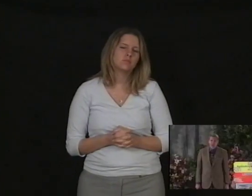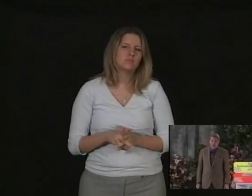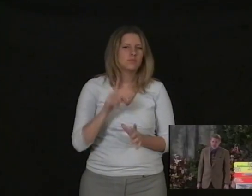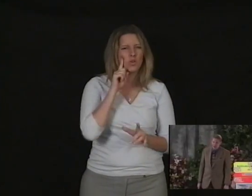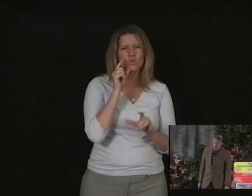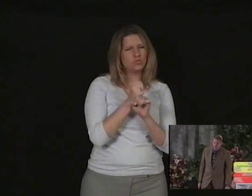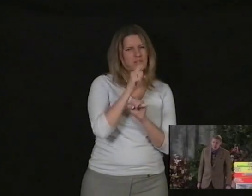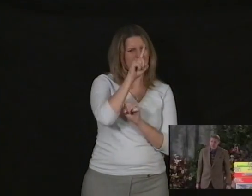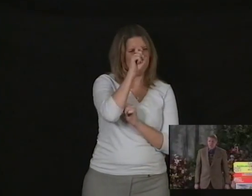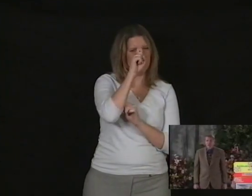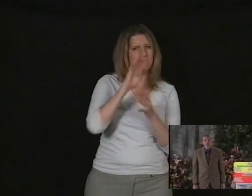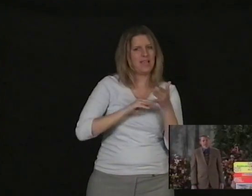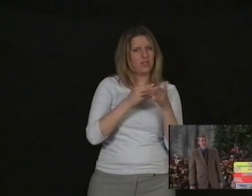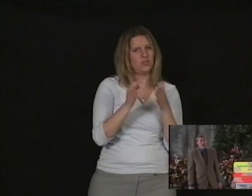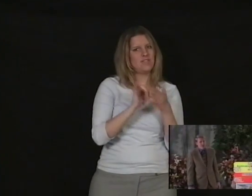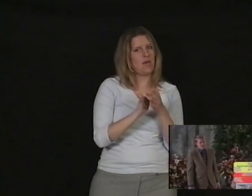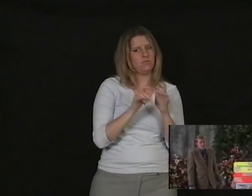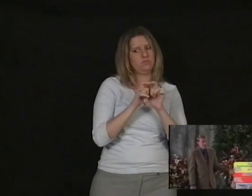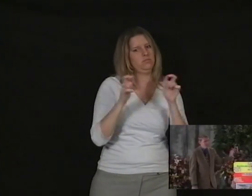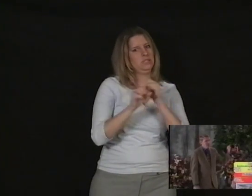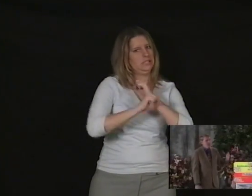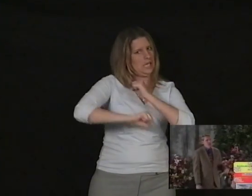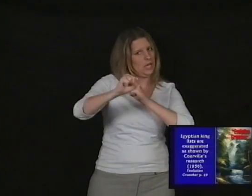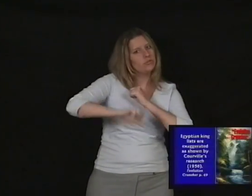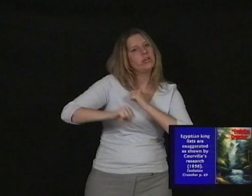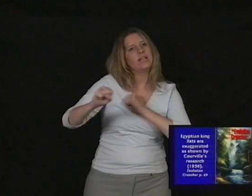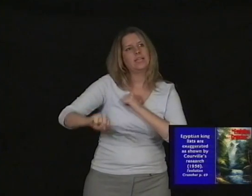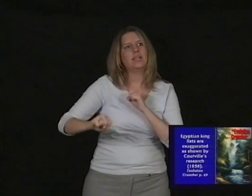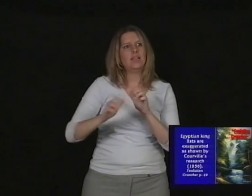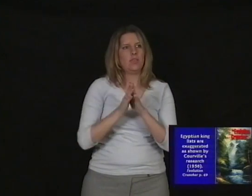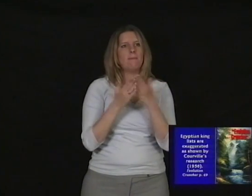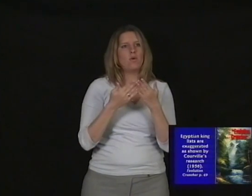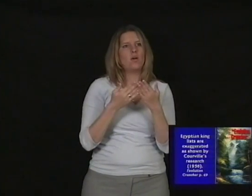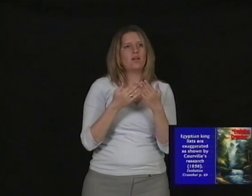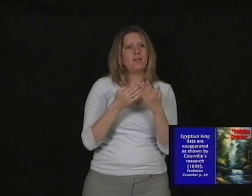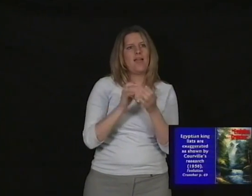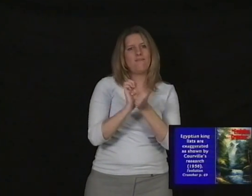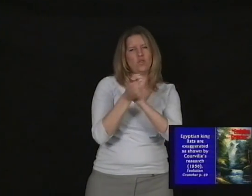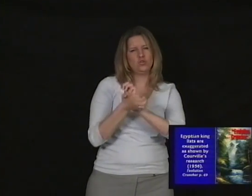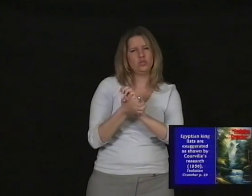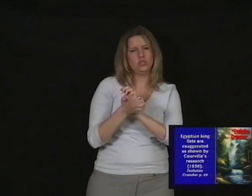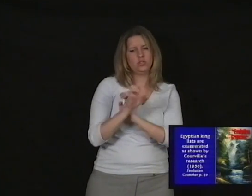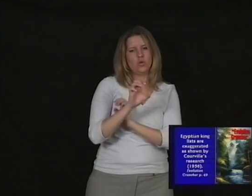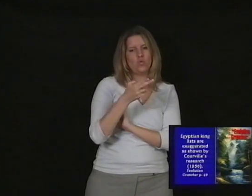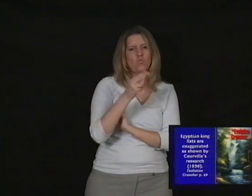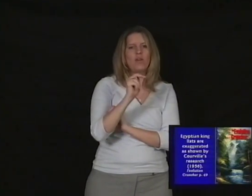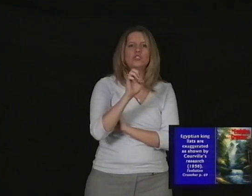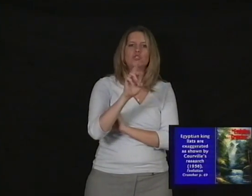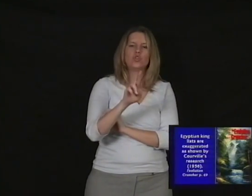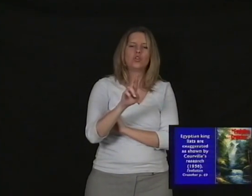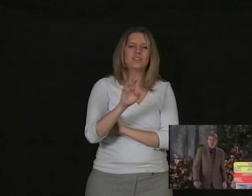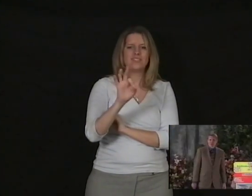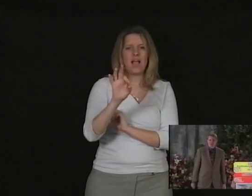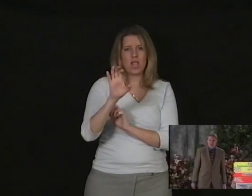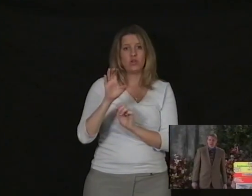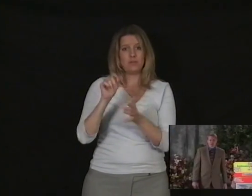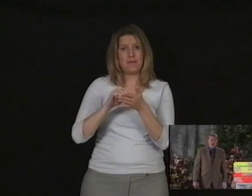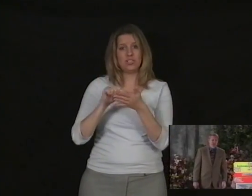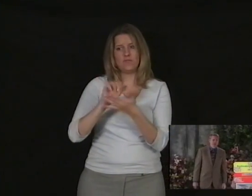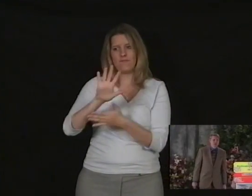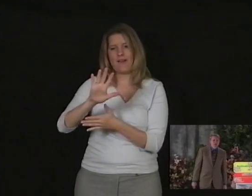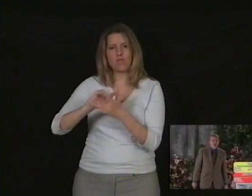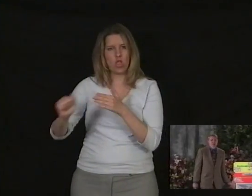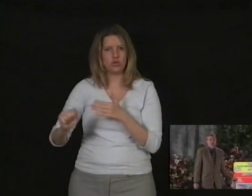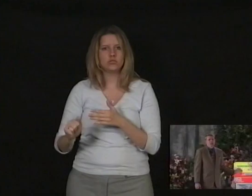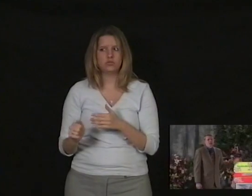the Egyptian calendar, by the way. That one's greatly exaggerated. Get the book Evolution Cruncher, a 900-page book for $5. Go to our website. It's a great book with lots